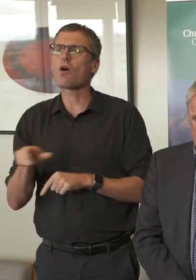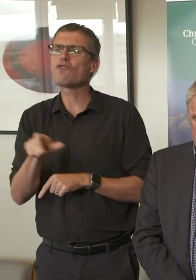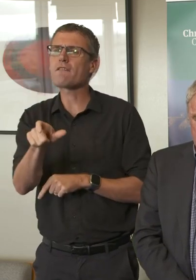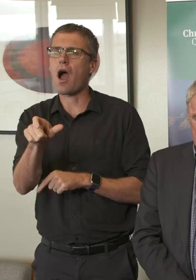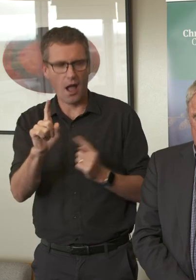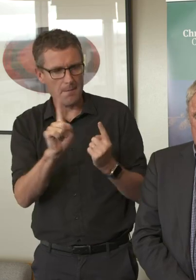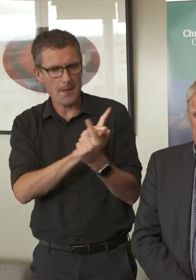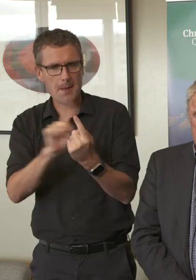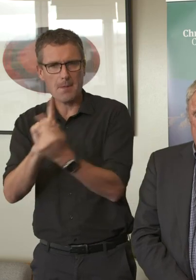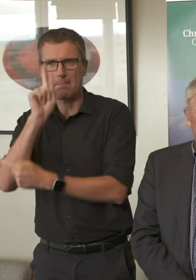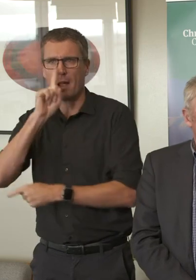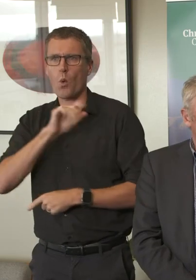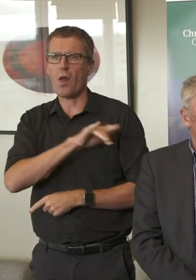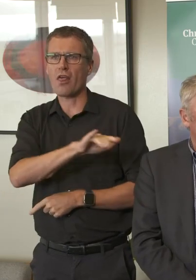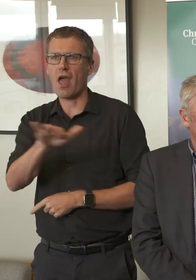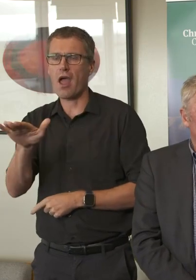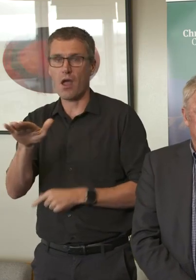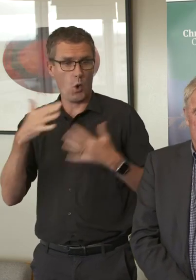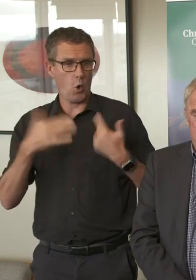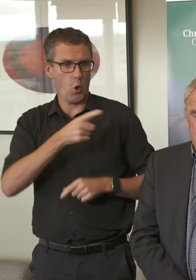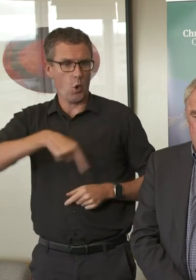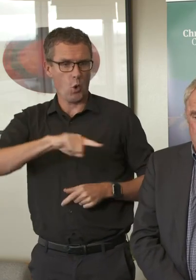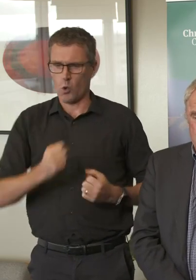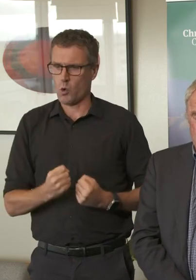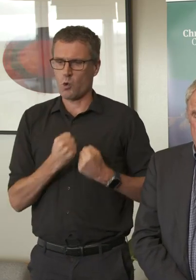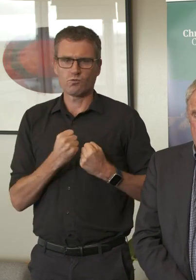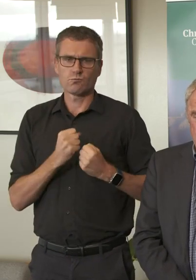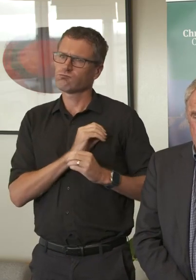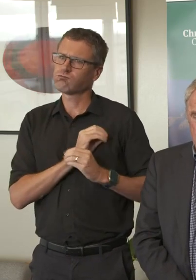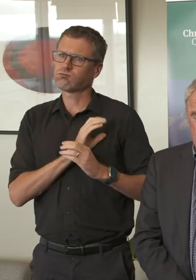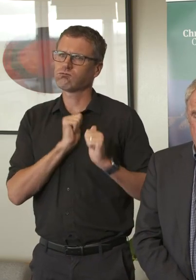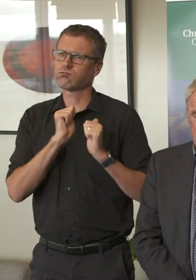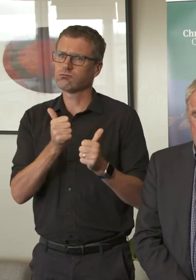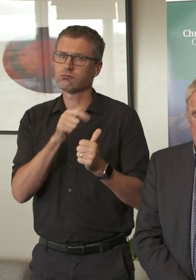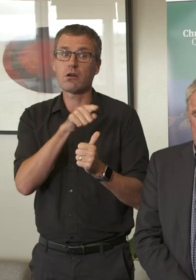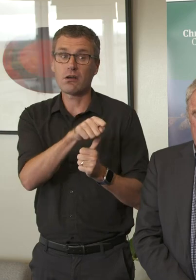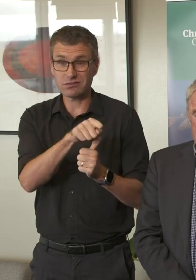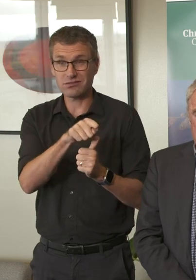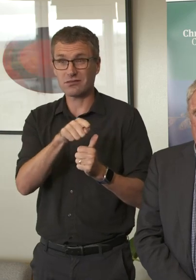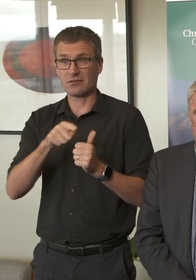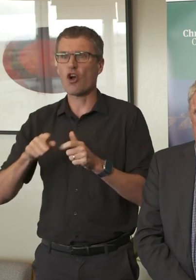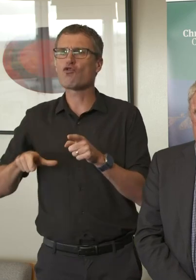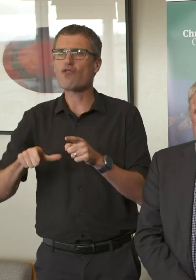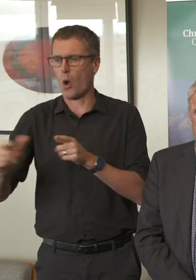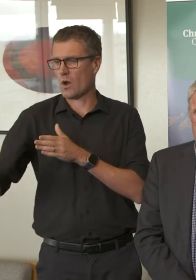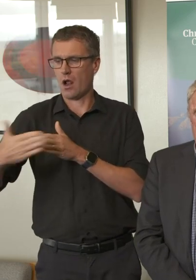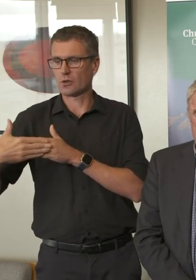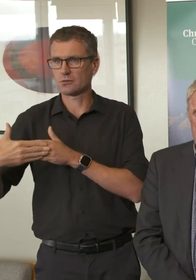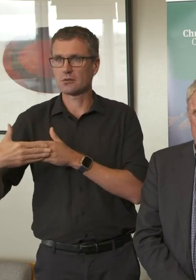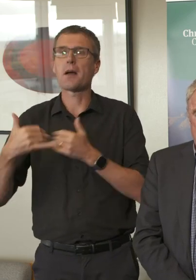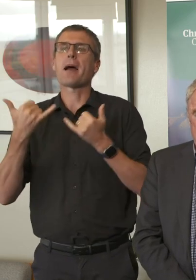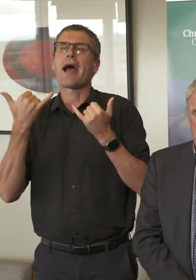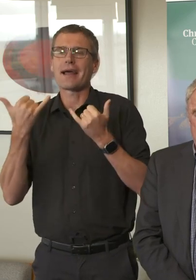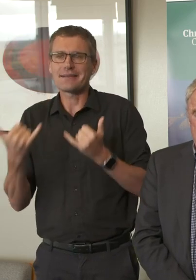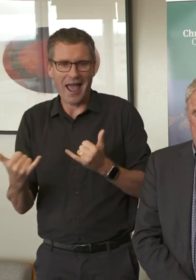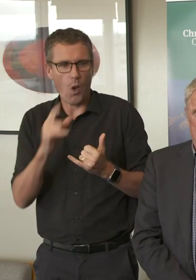to say that that community has been extremely resilient. They have been cut off. The good news is that they're now doing controlled movements out of Little